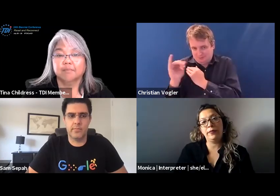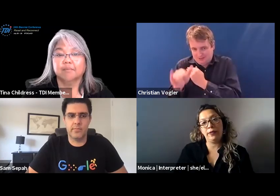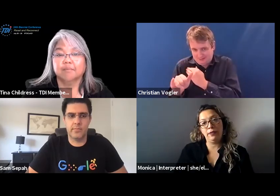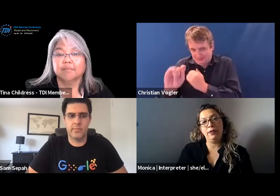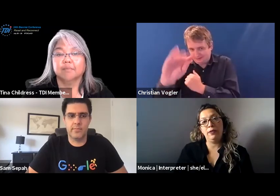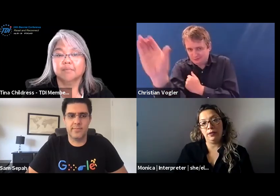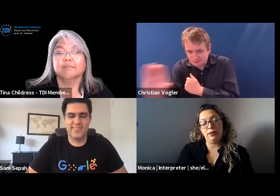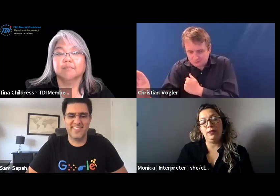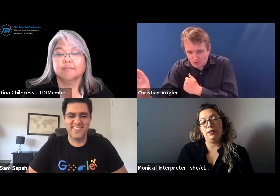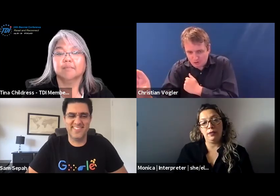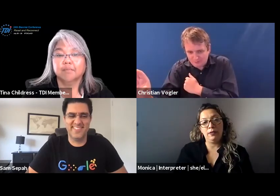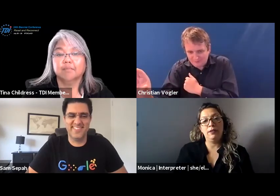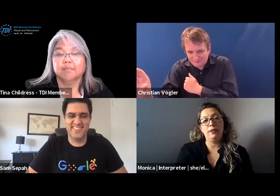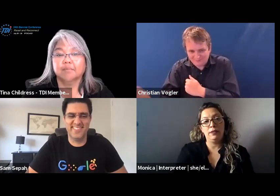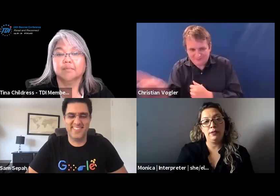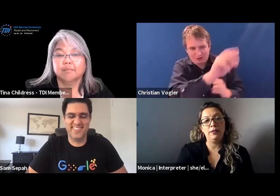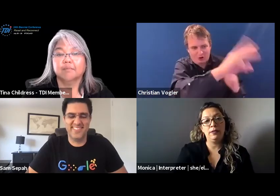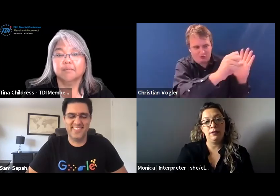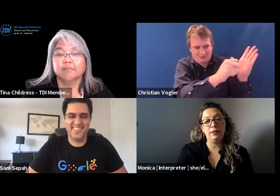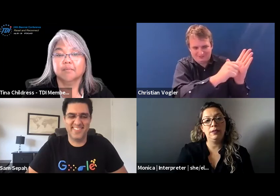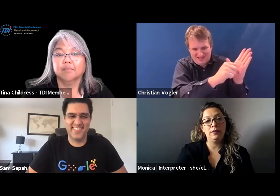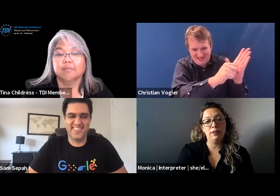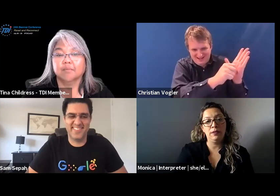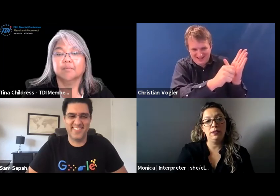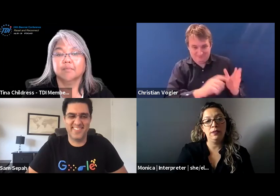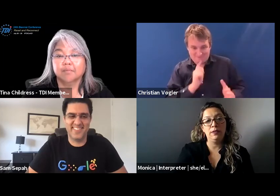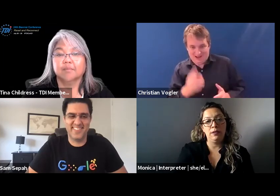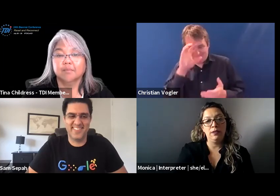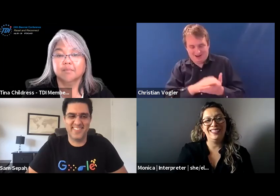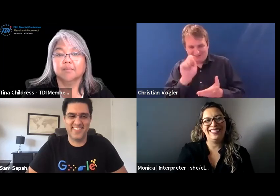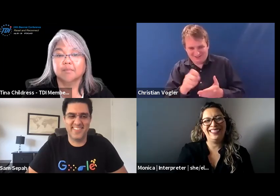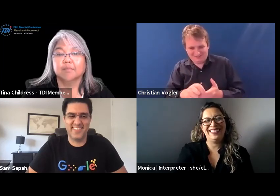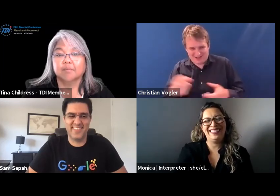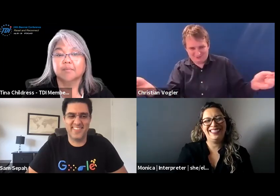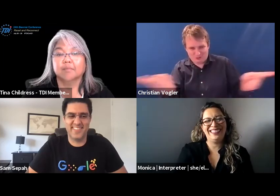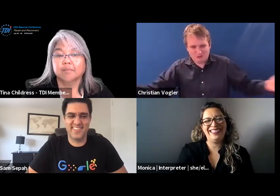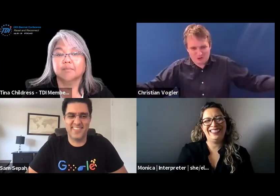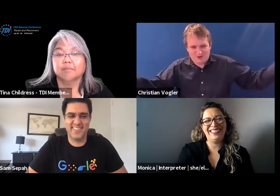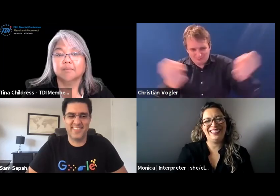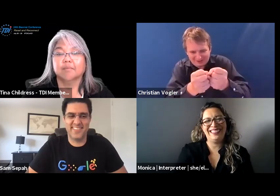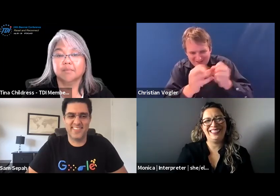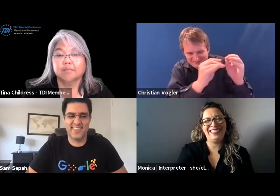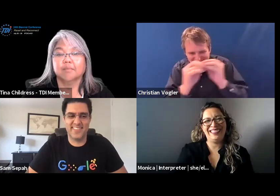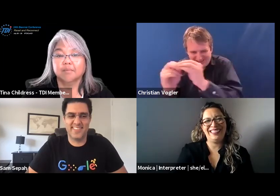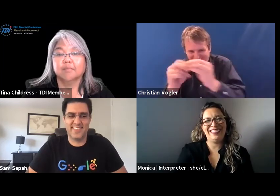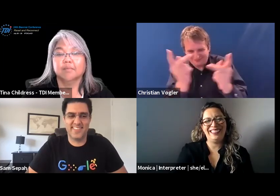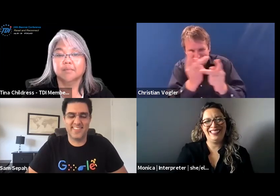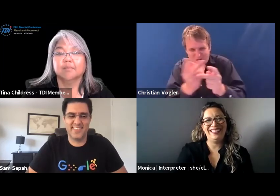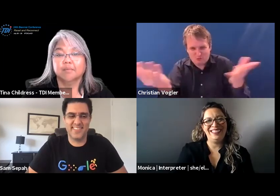I don't know who's responsible for that at Zoom or at the captioner's webpage, but I think they need to be put together